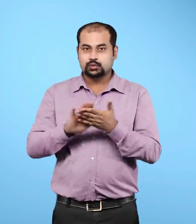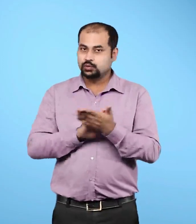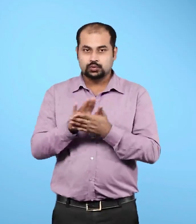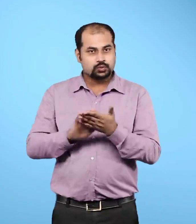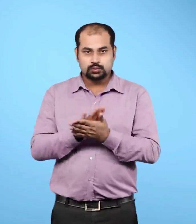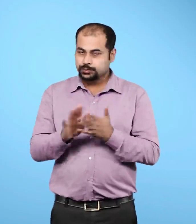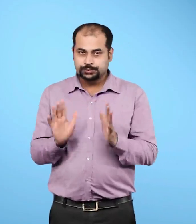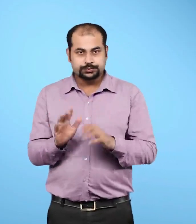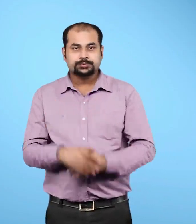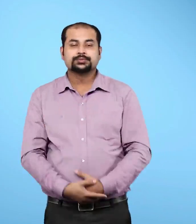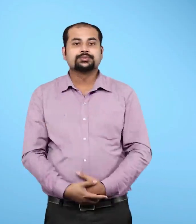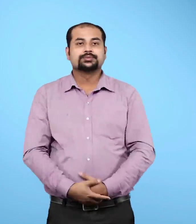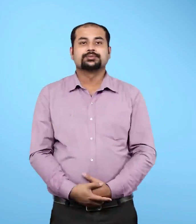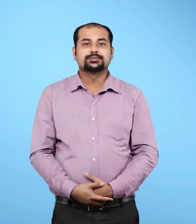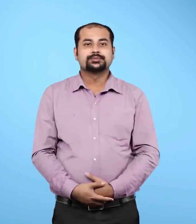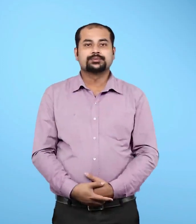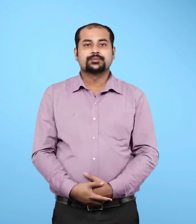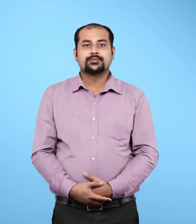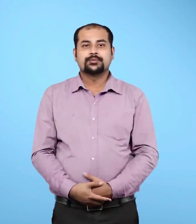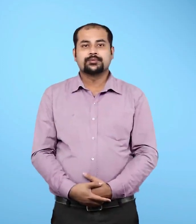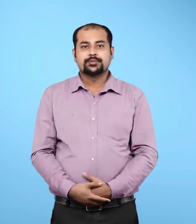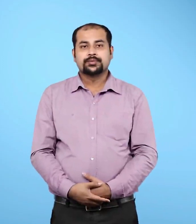with empty spaces for writing answers.